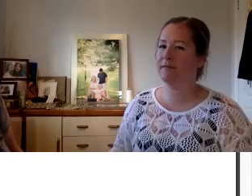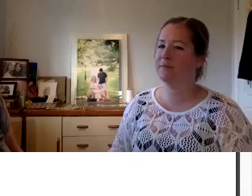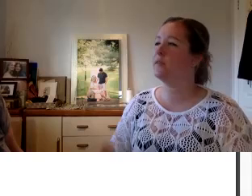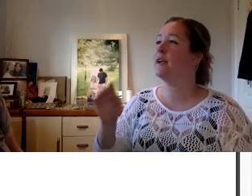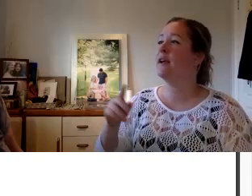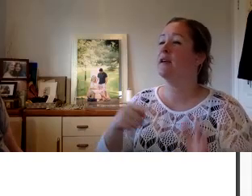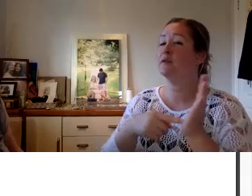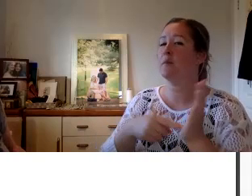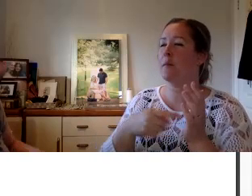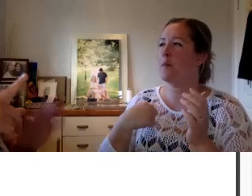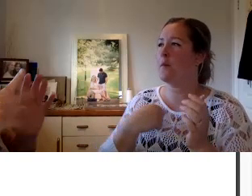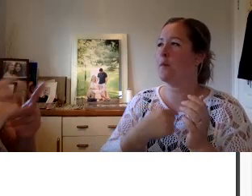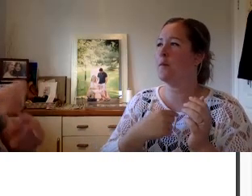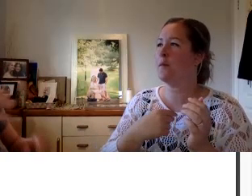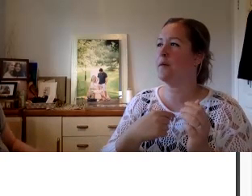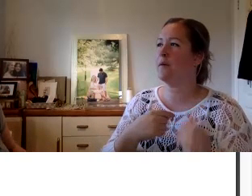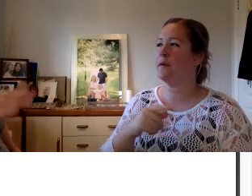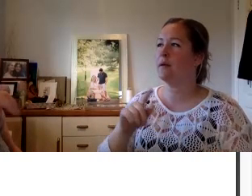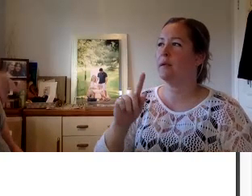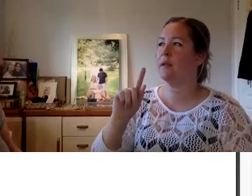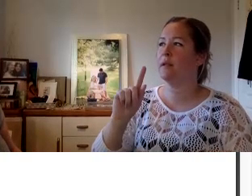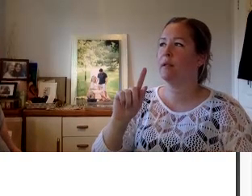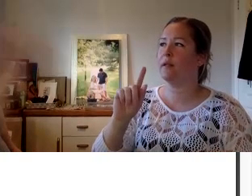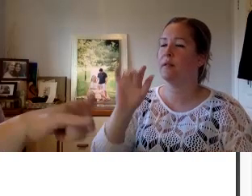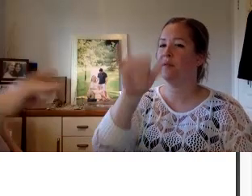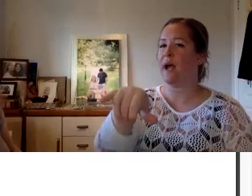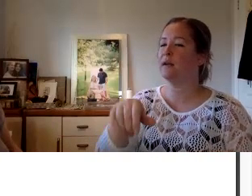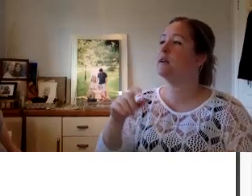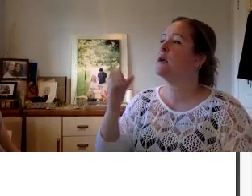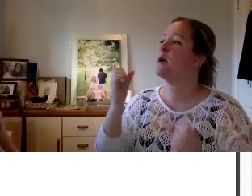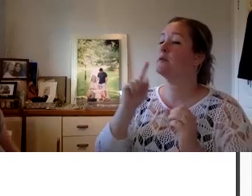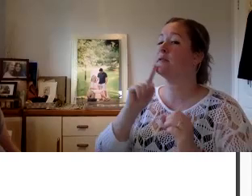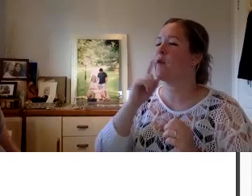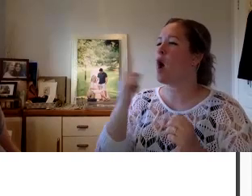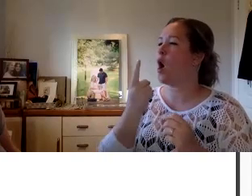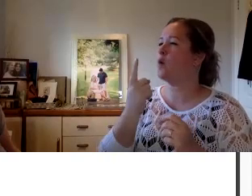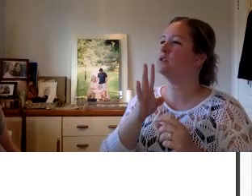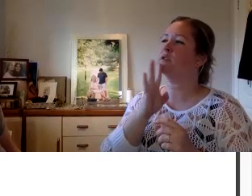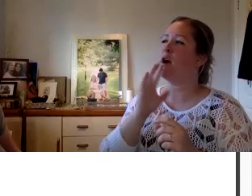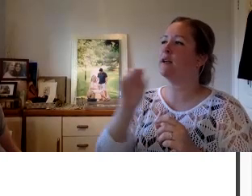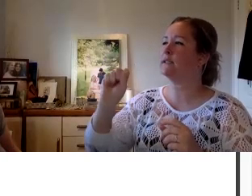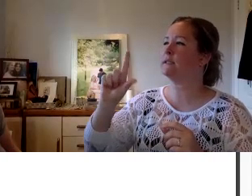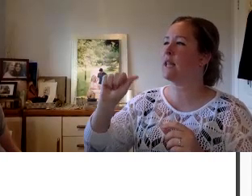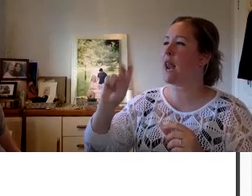The word that. Wouldn't finger spell it. Say that. A